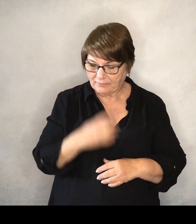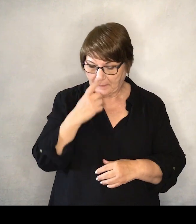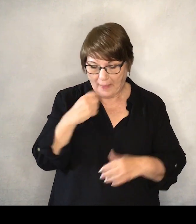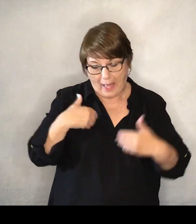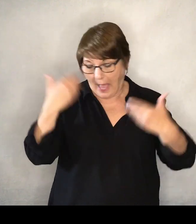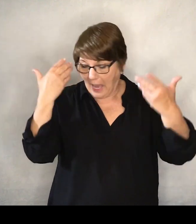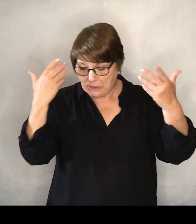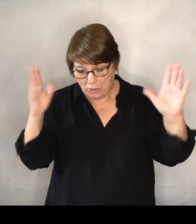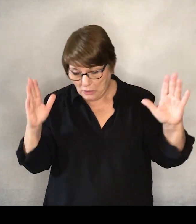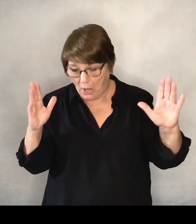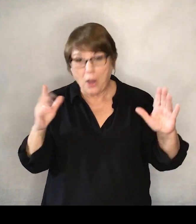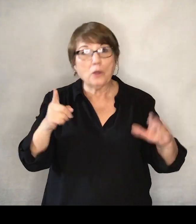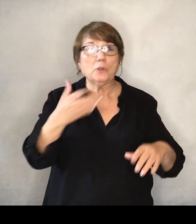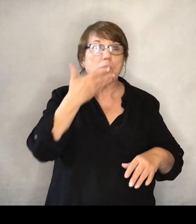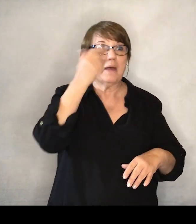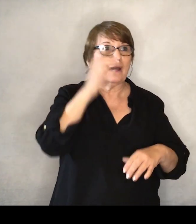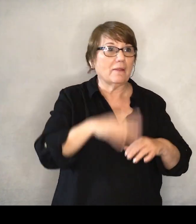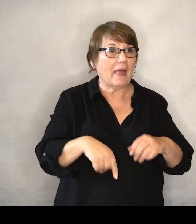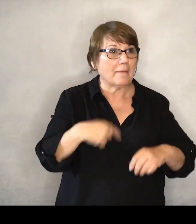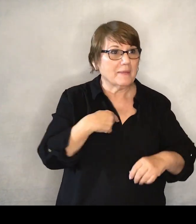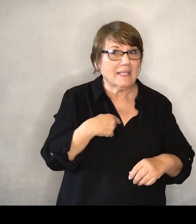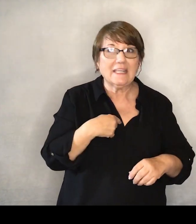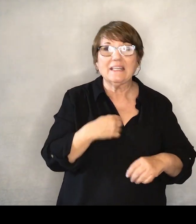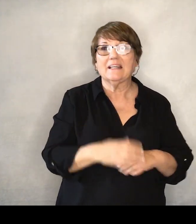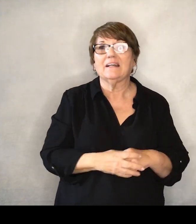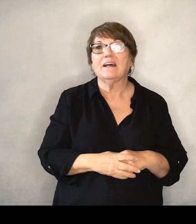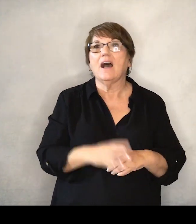I don't know. You're better than me.